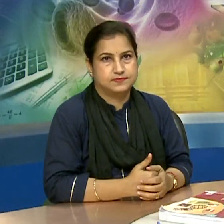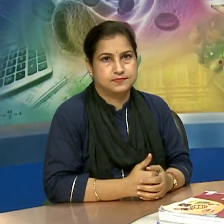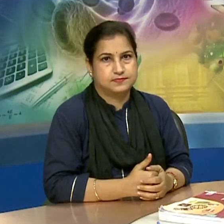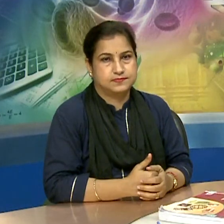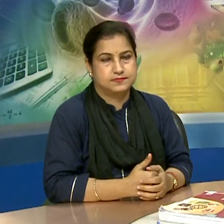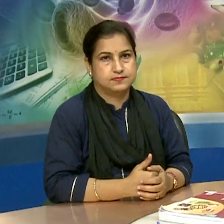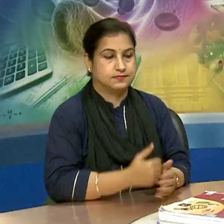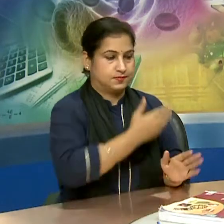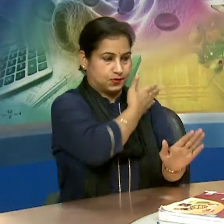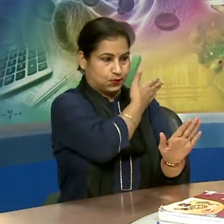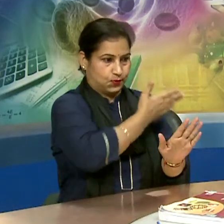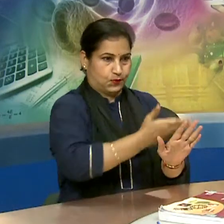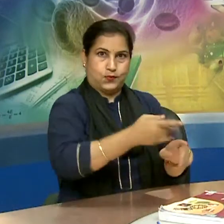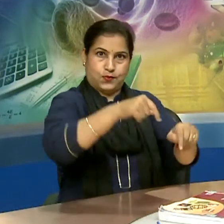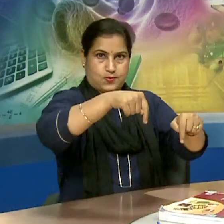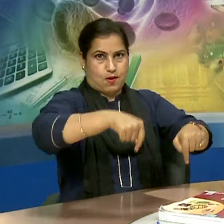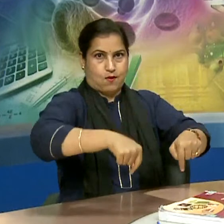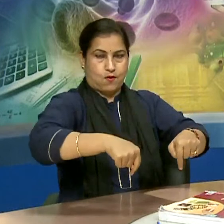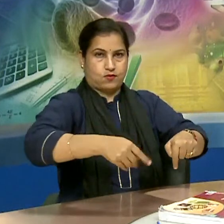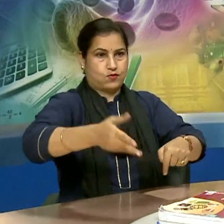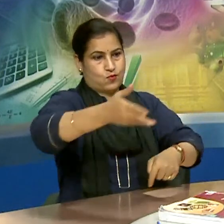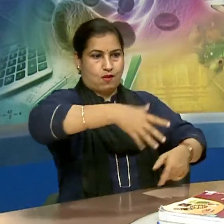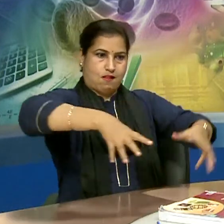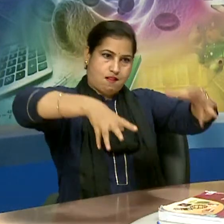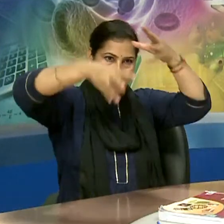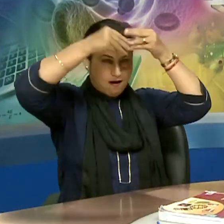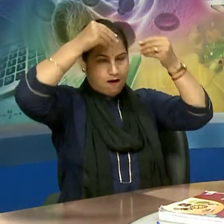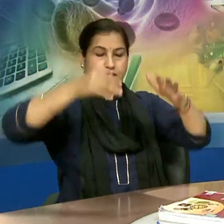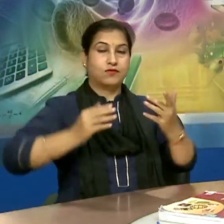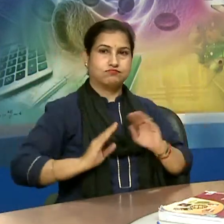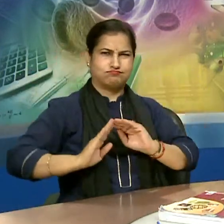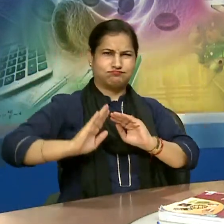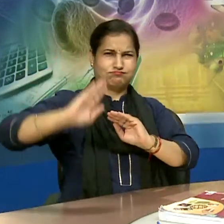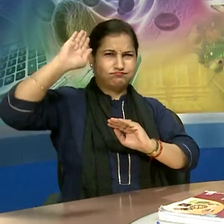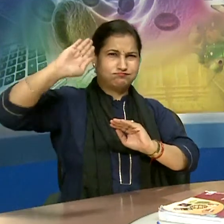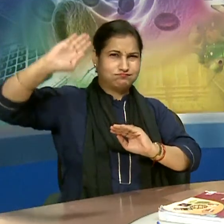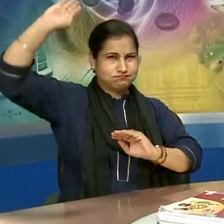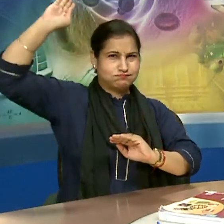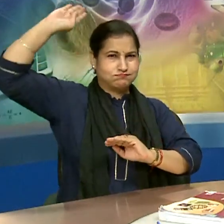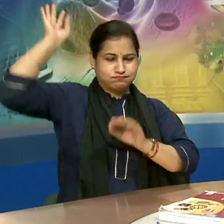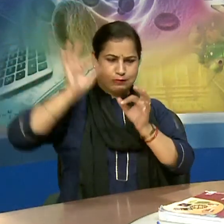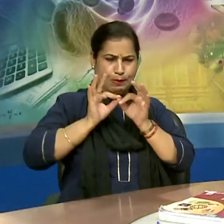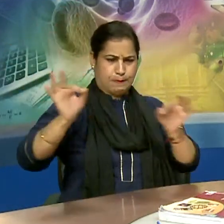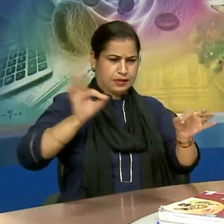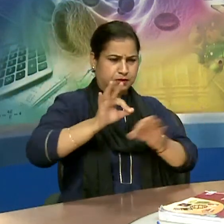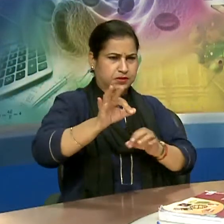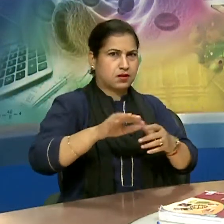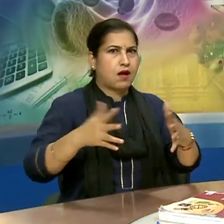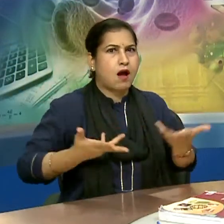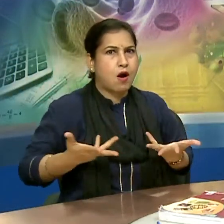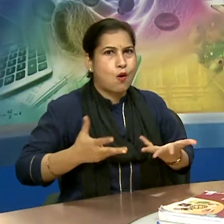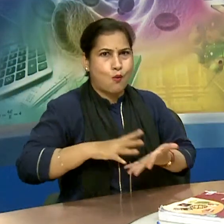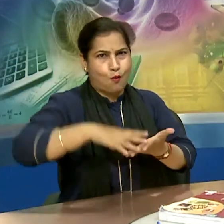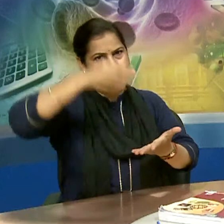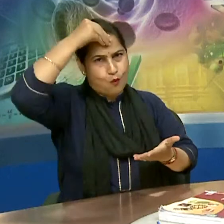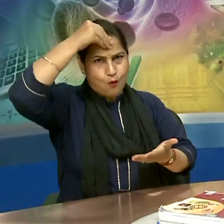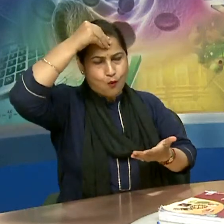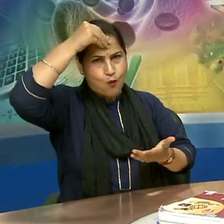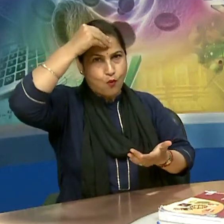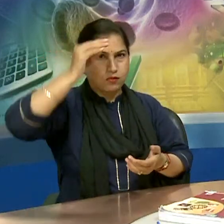Till now, we have understood the ancient method which were used for